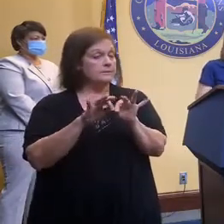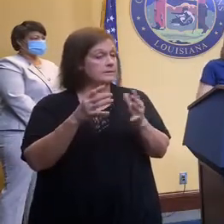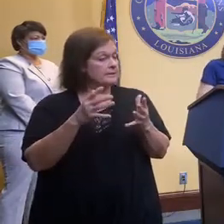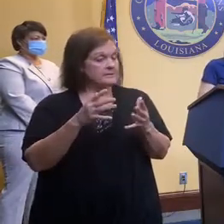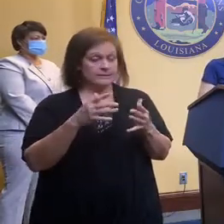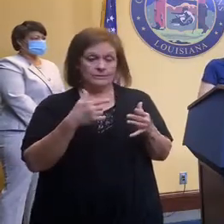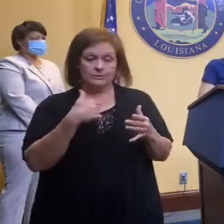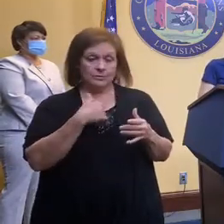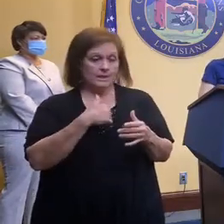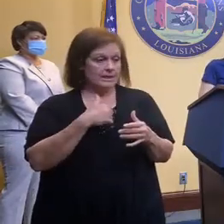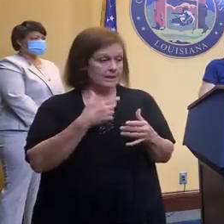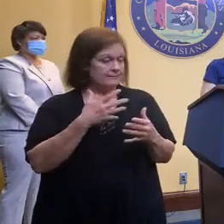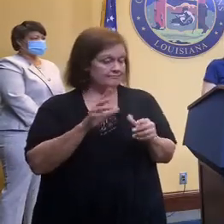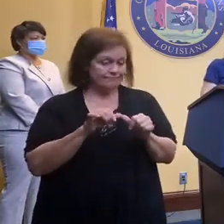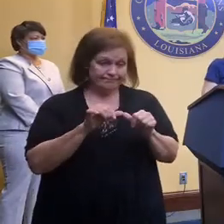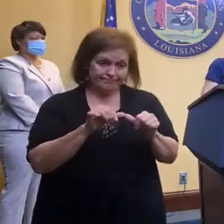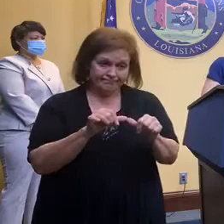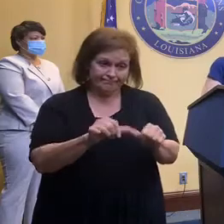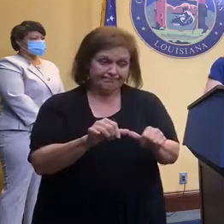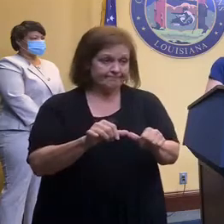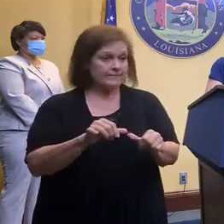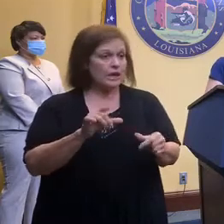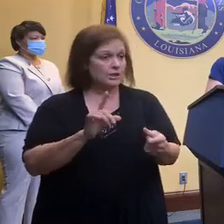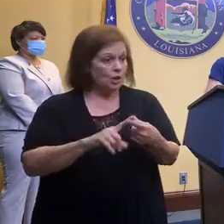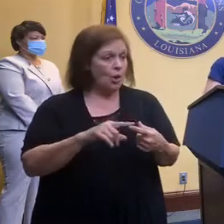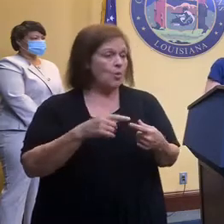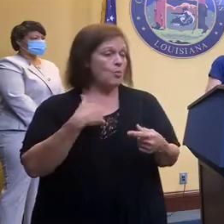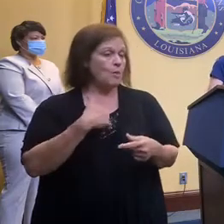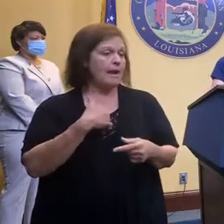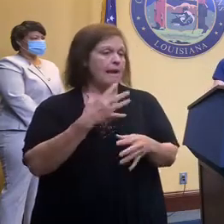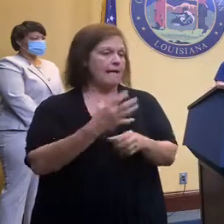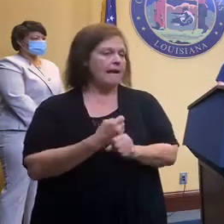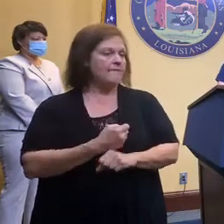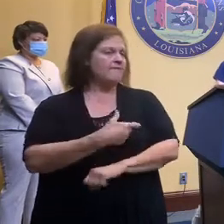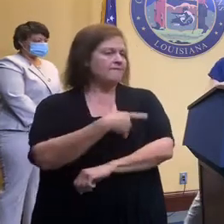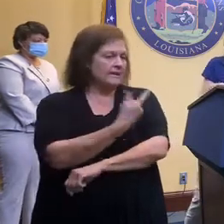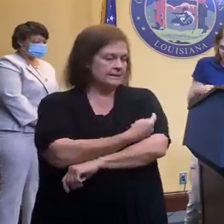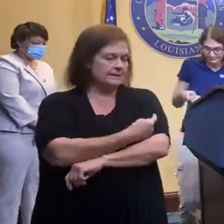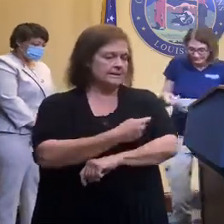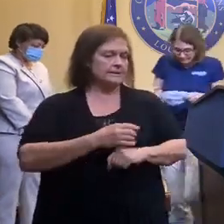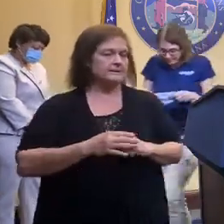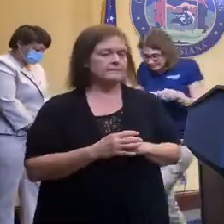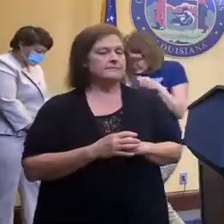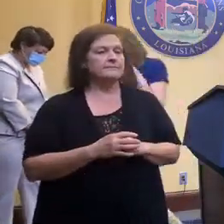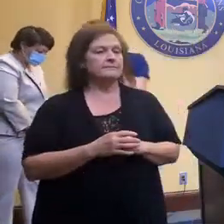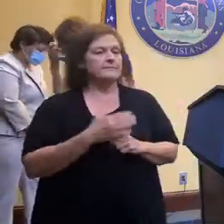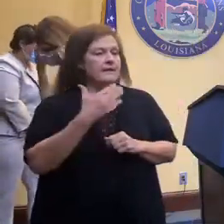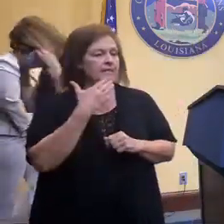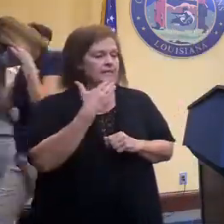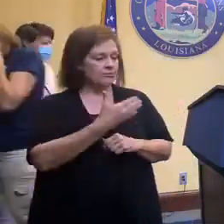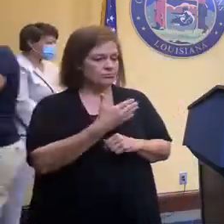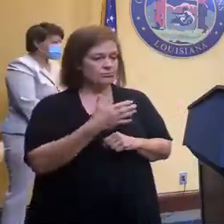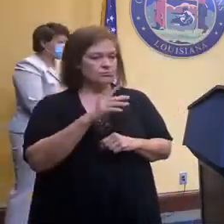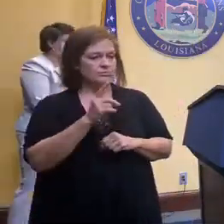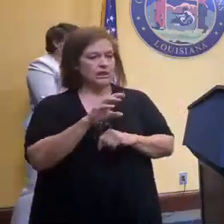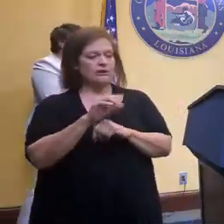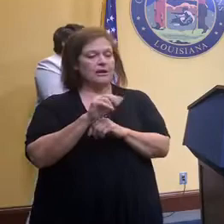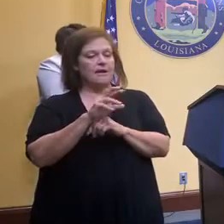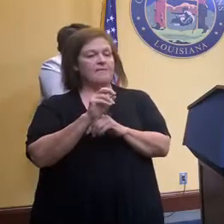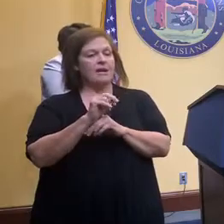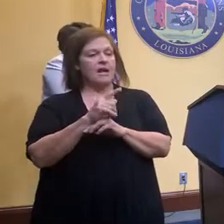and is unlikely to change until we have a vaccine or a cure. Thank you. Yeah. Thank you so much, Dr.